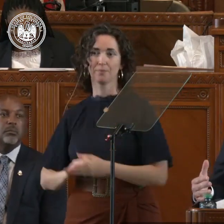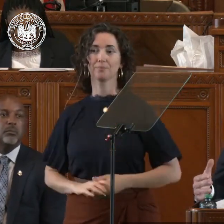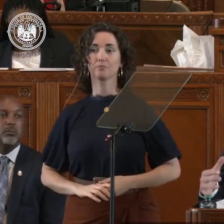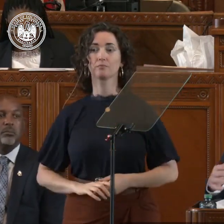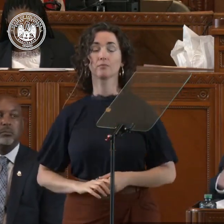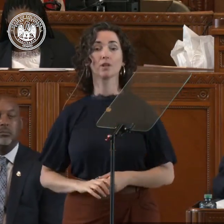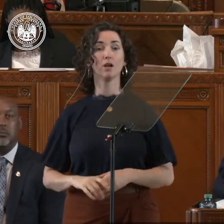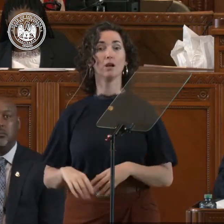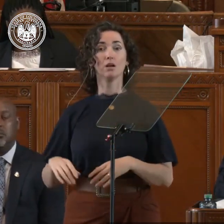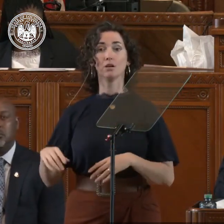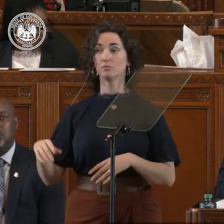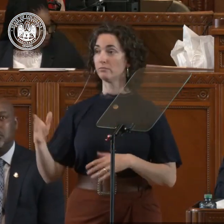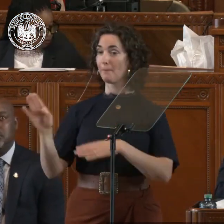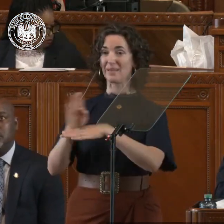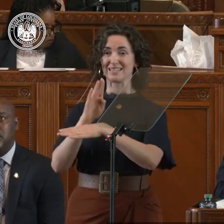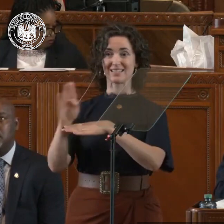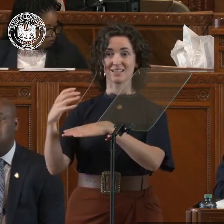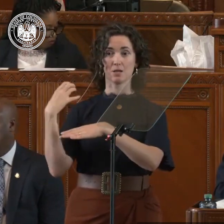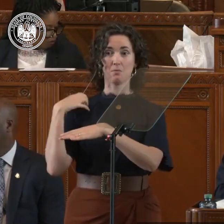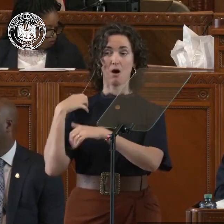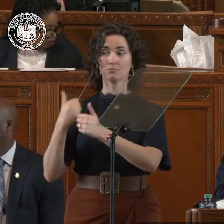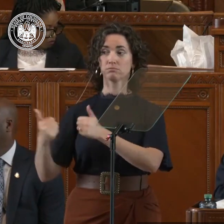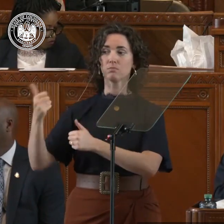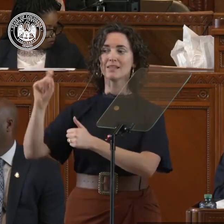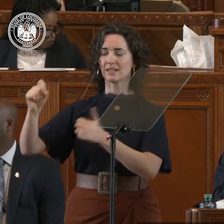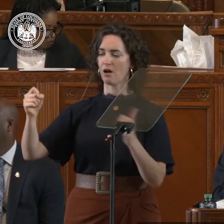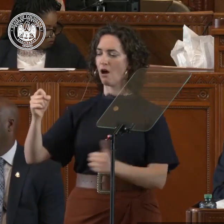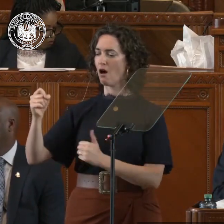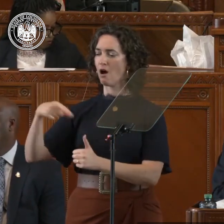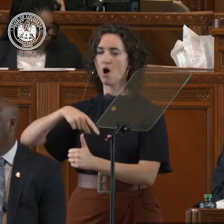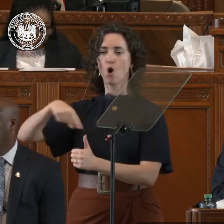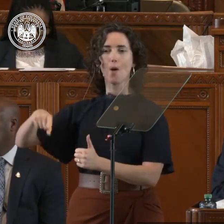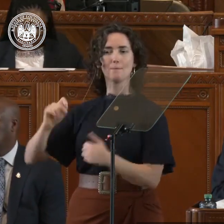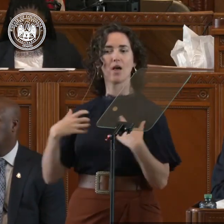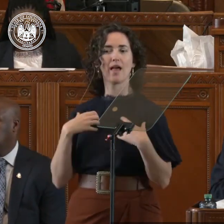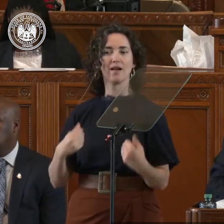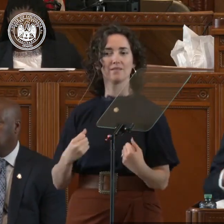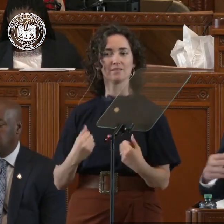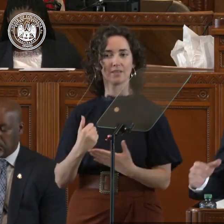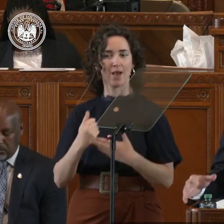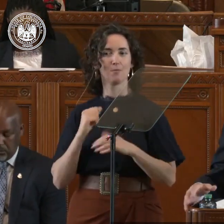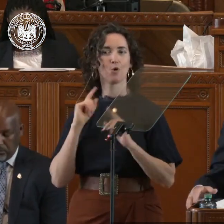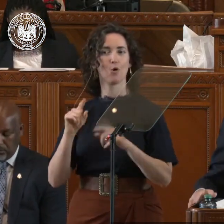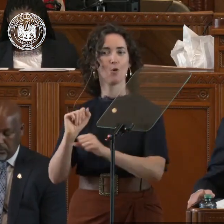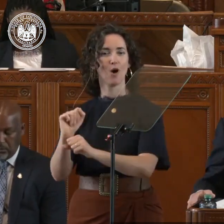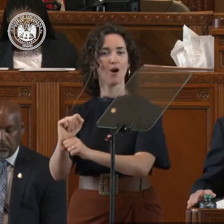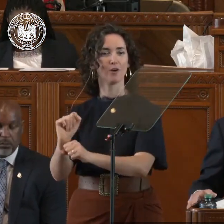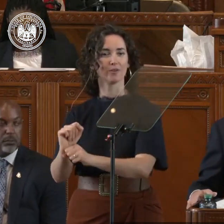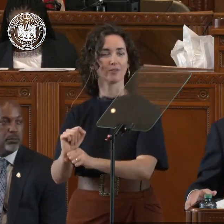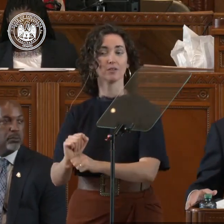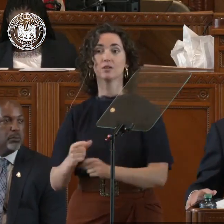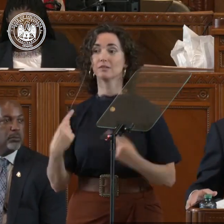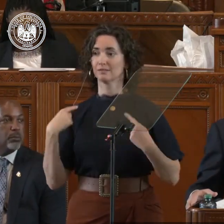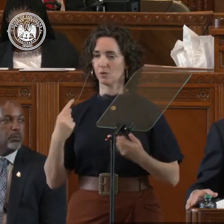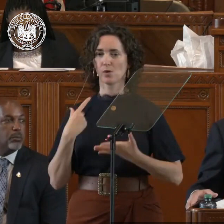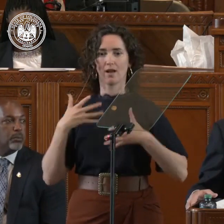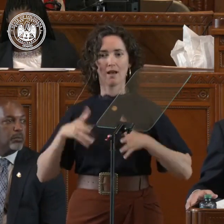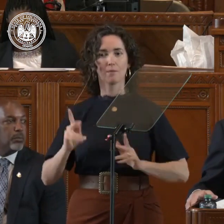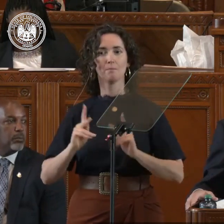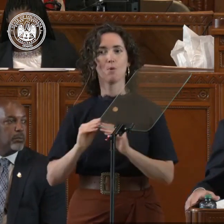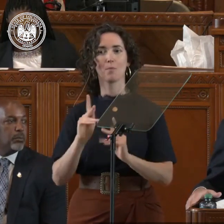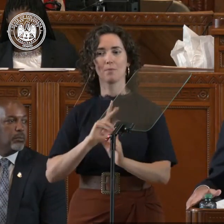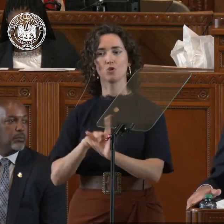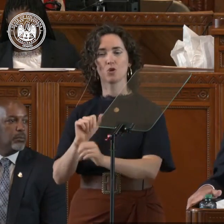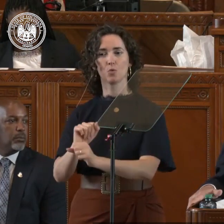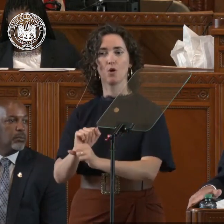have a productive workforce, and we've been putting more people to work than ever before. In January 2016, when I took